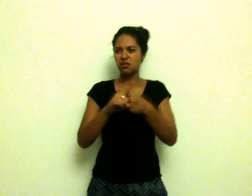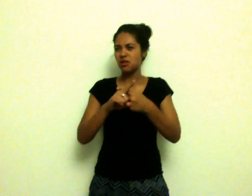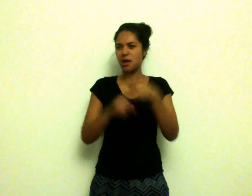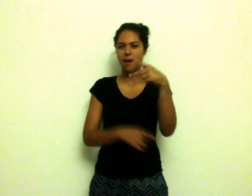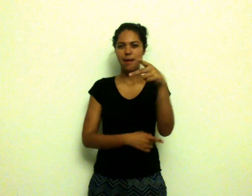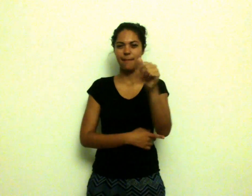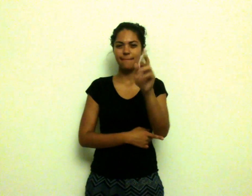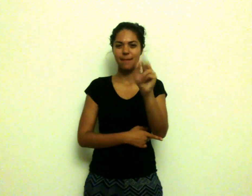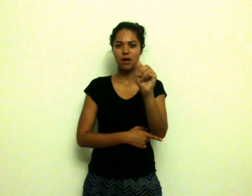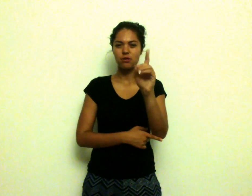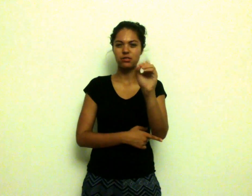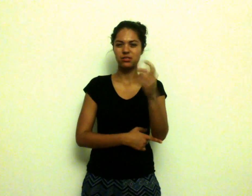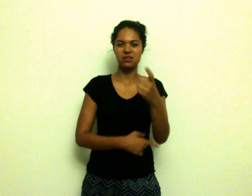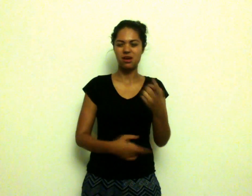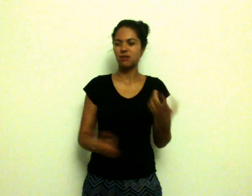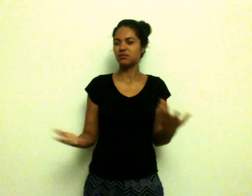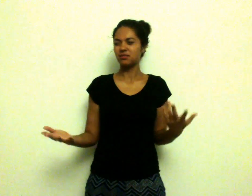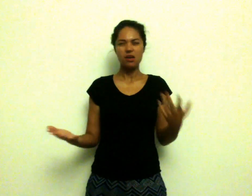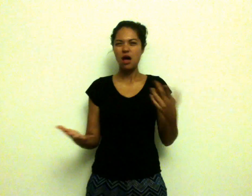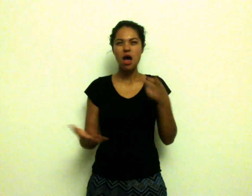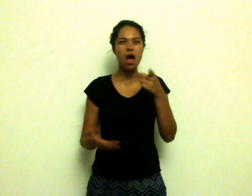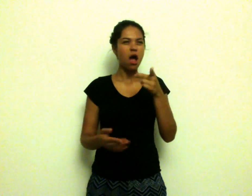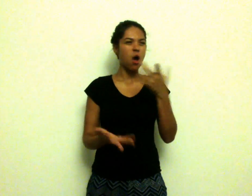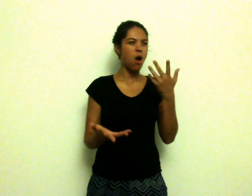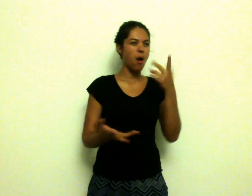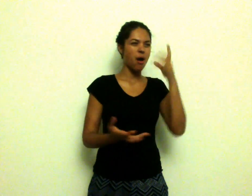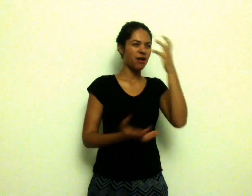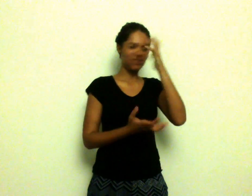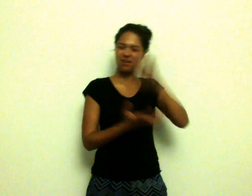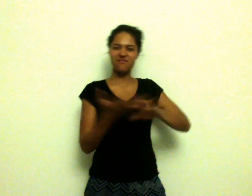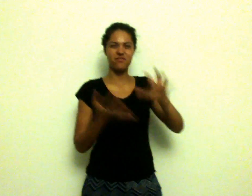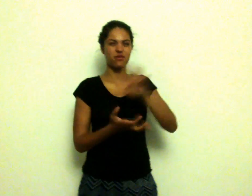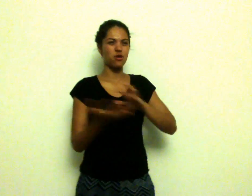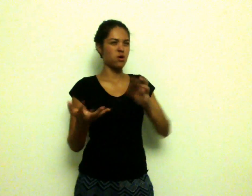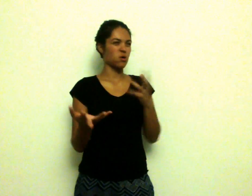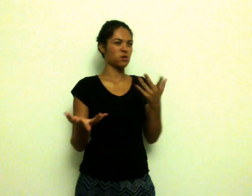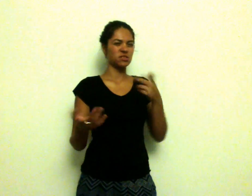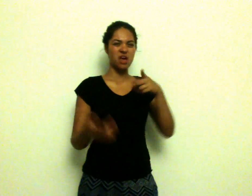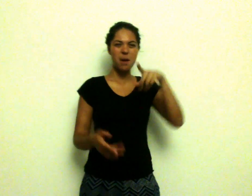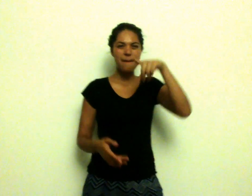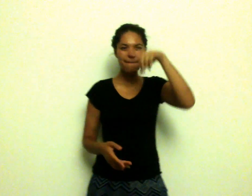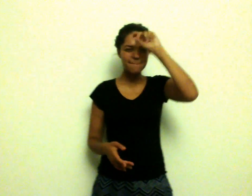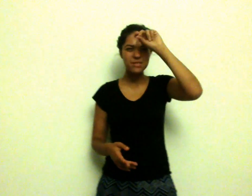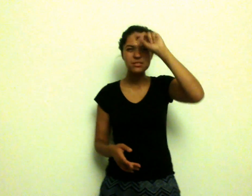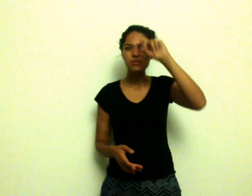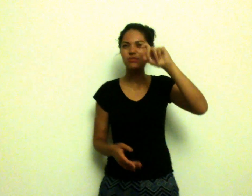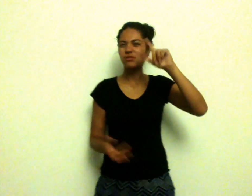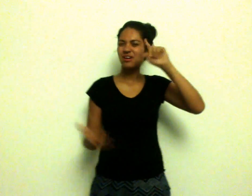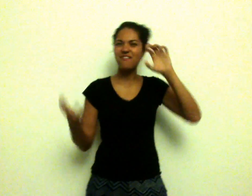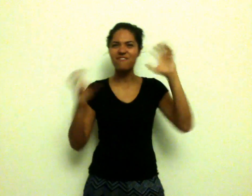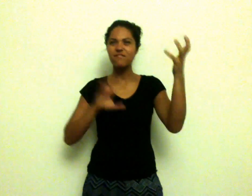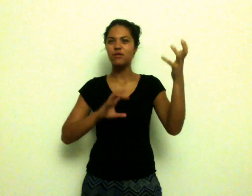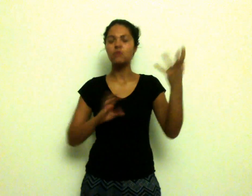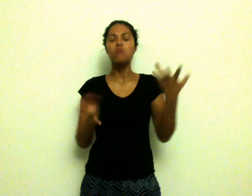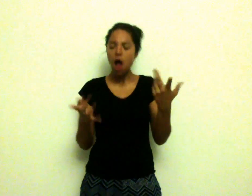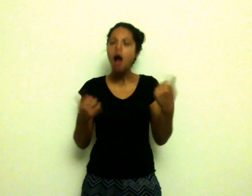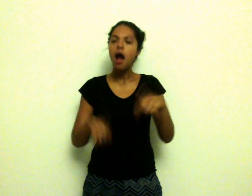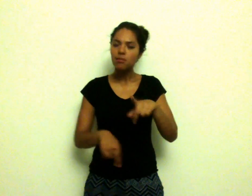our discussions where we run up against these kinds of mysteries that boggle the mind, but let us never forget it was